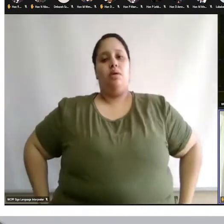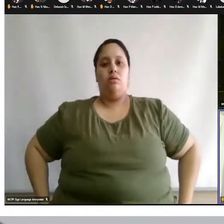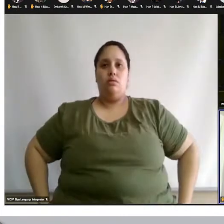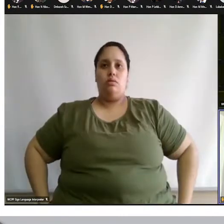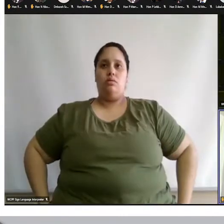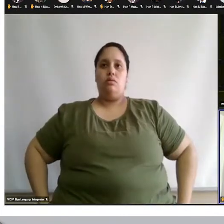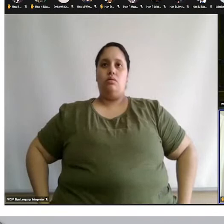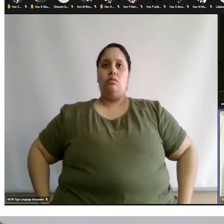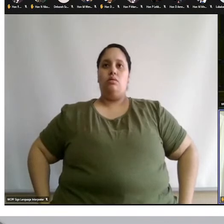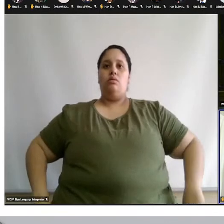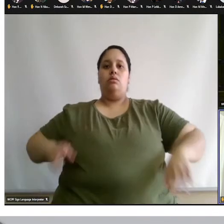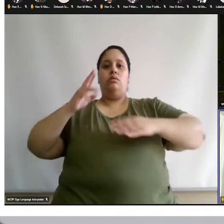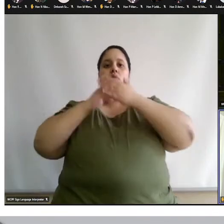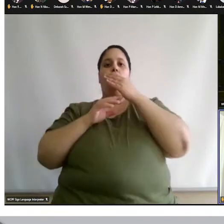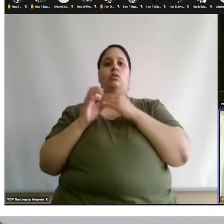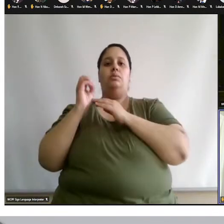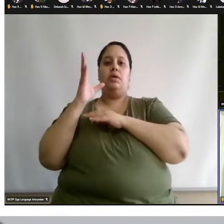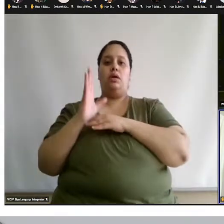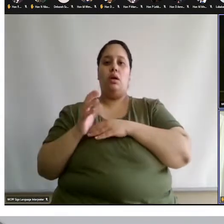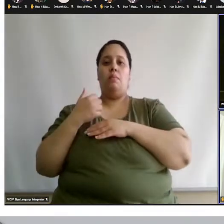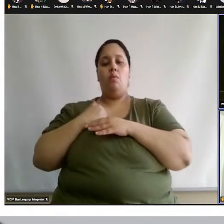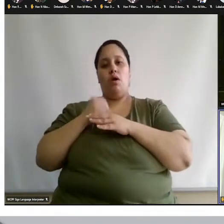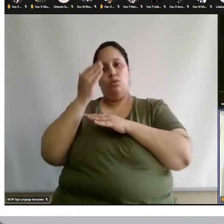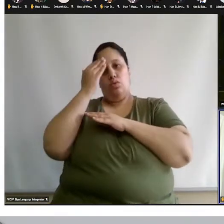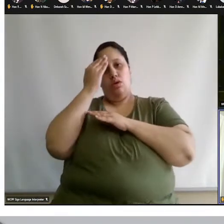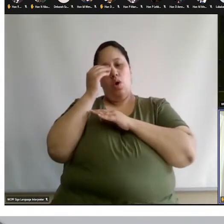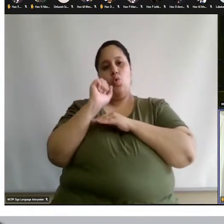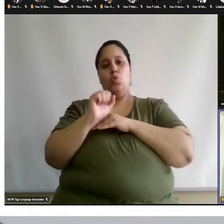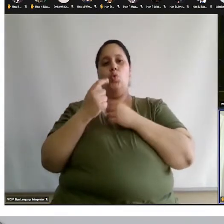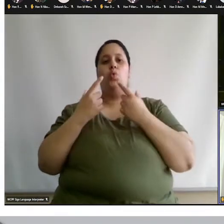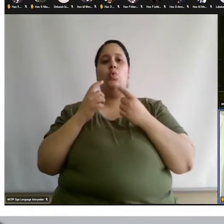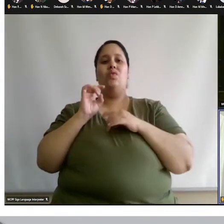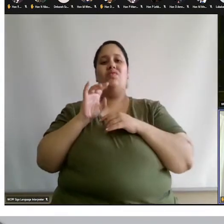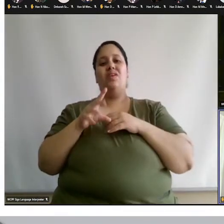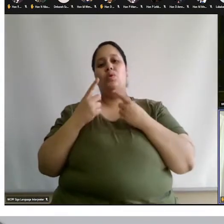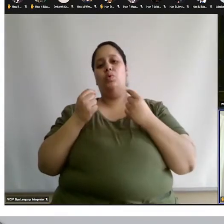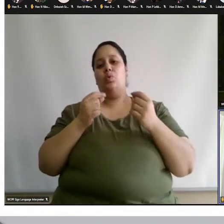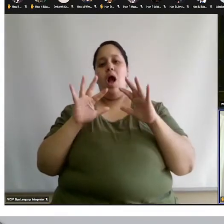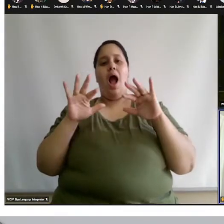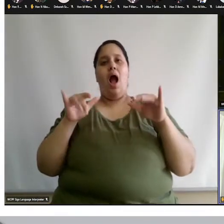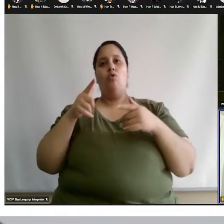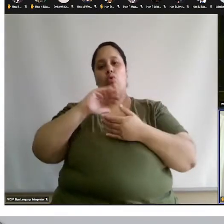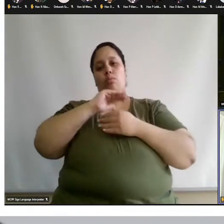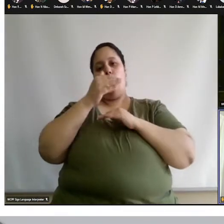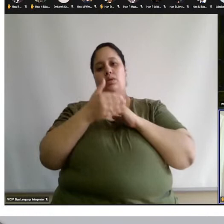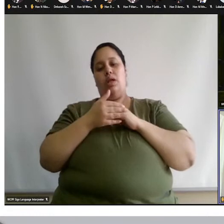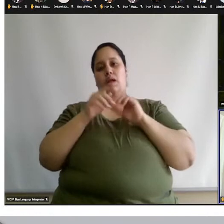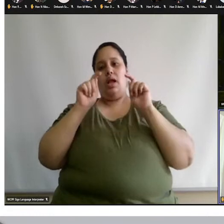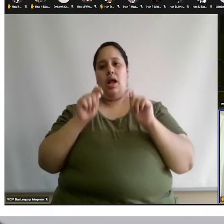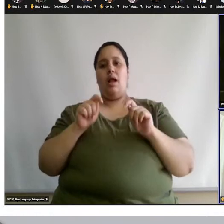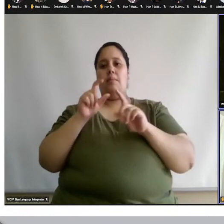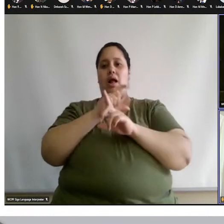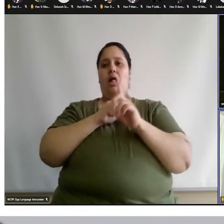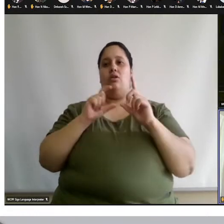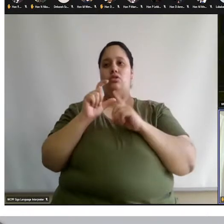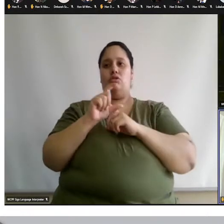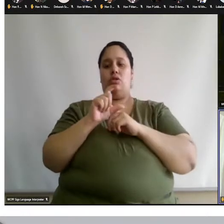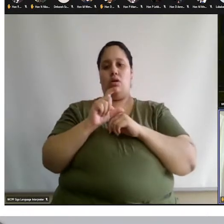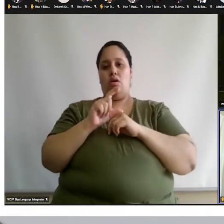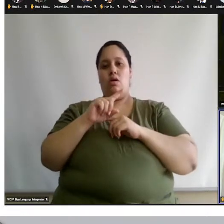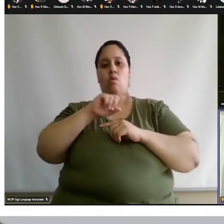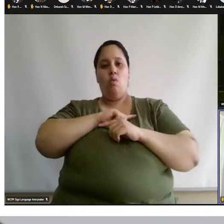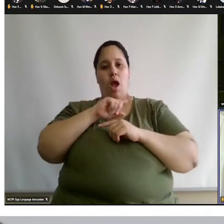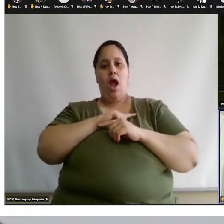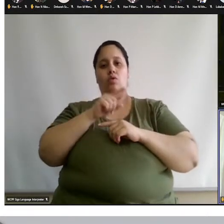about what you're doing to preserve Cape culture in terms of business. You know, we